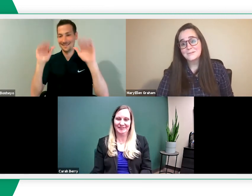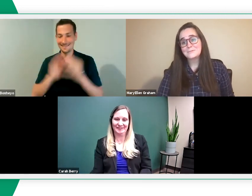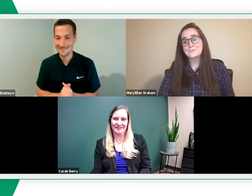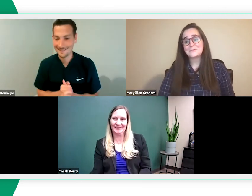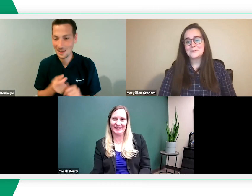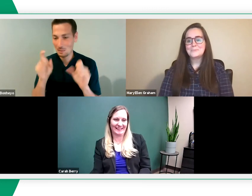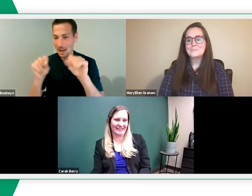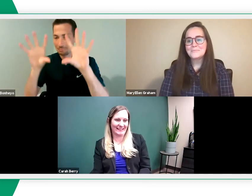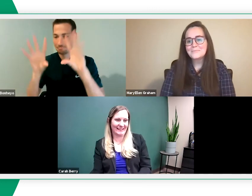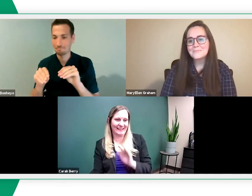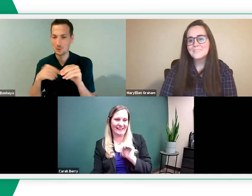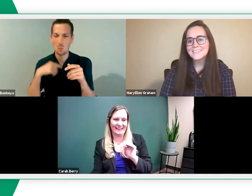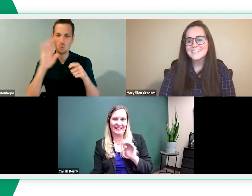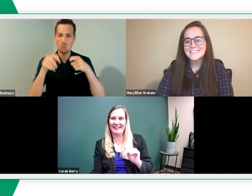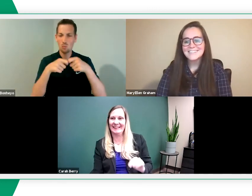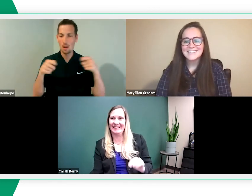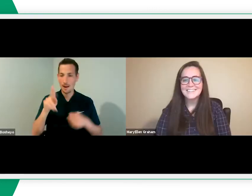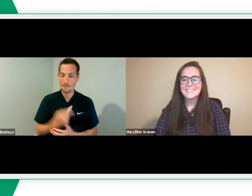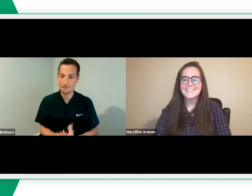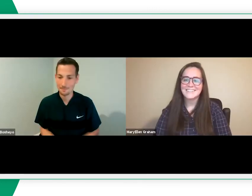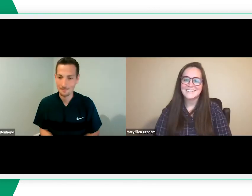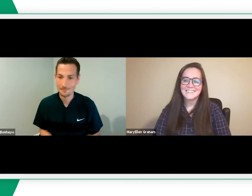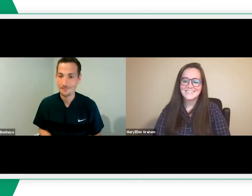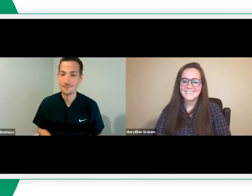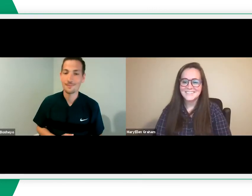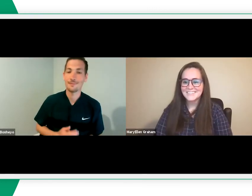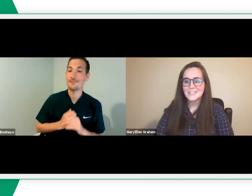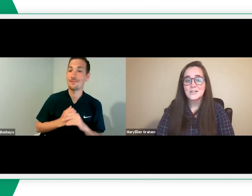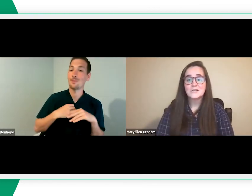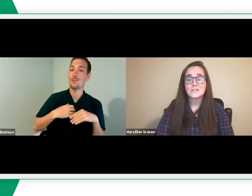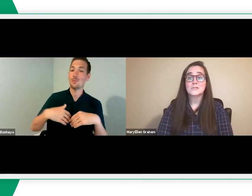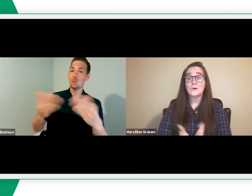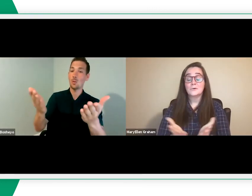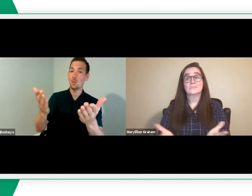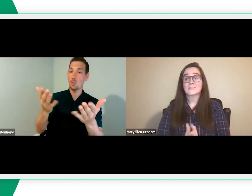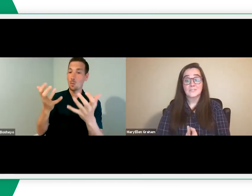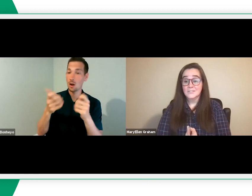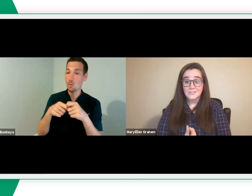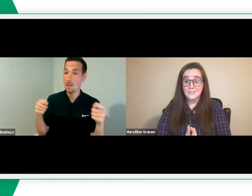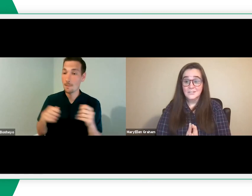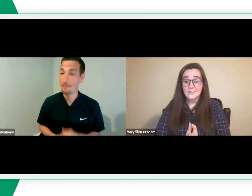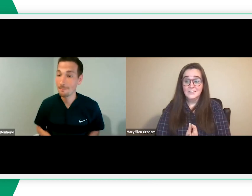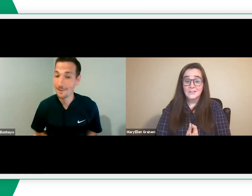Yes, thank you for having me. Thank you. All right, you can turn your video off. Thank you, Kara.